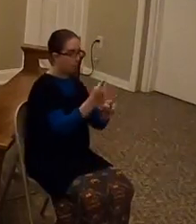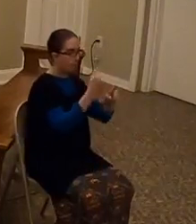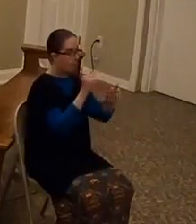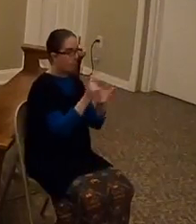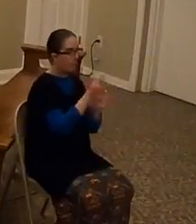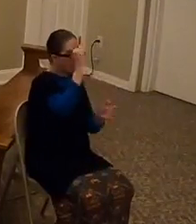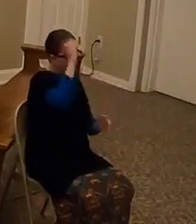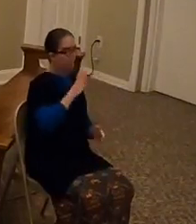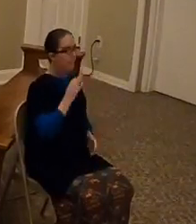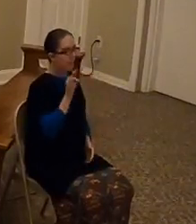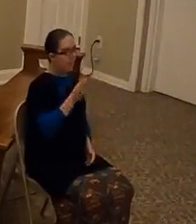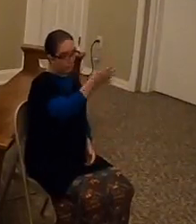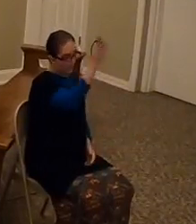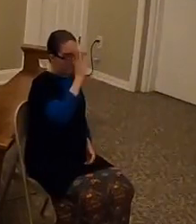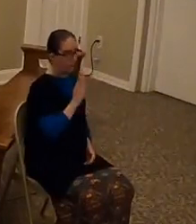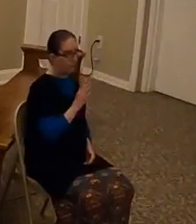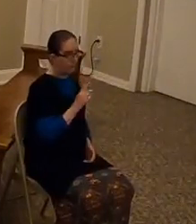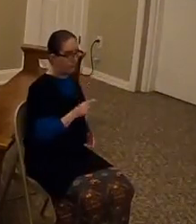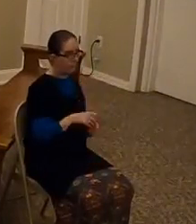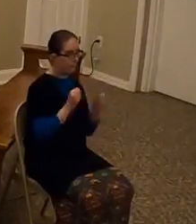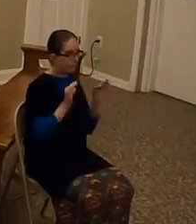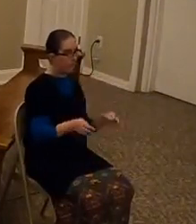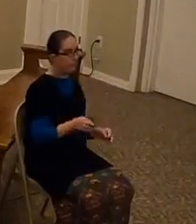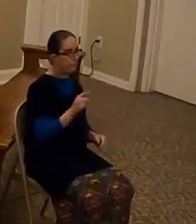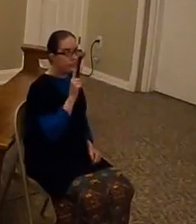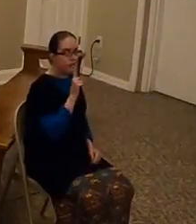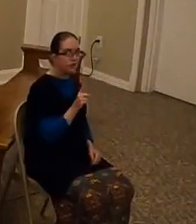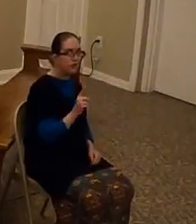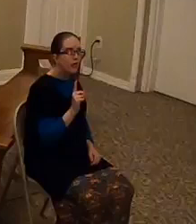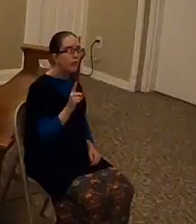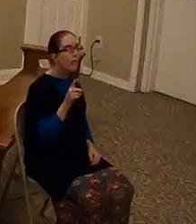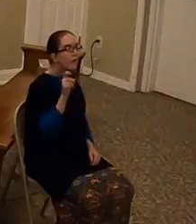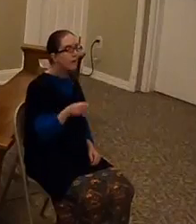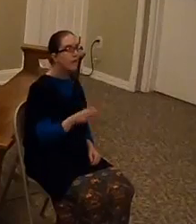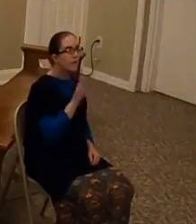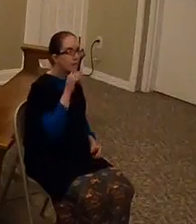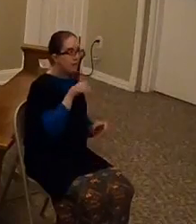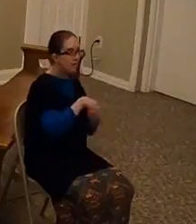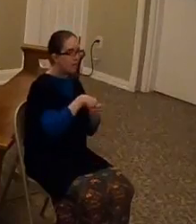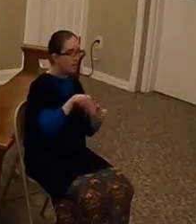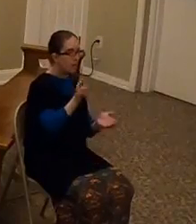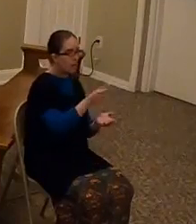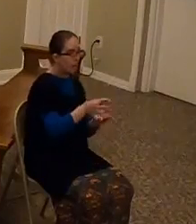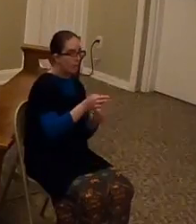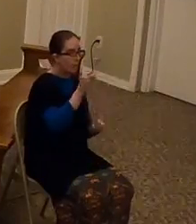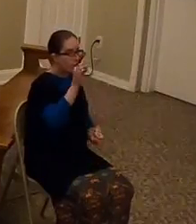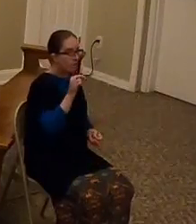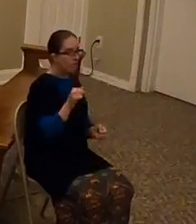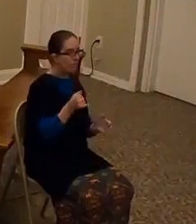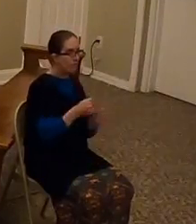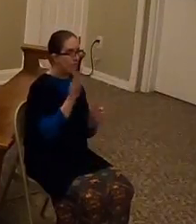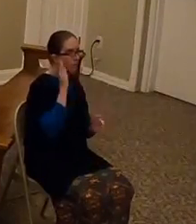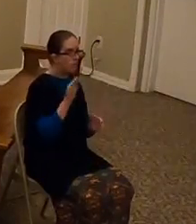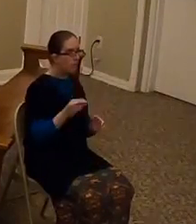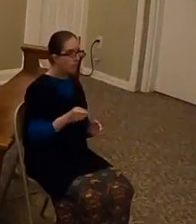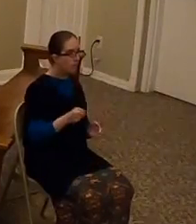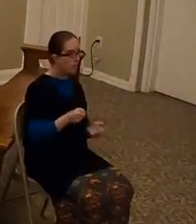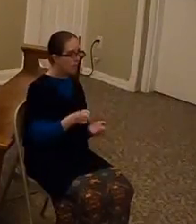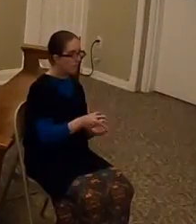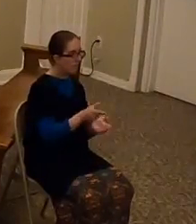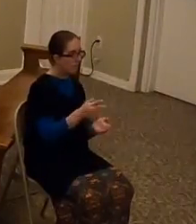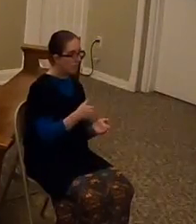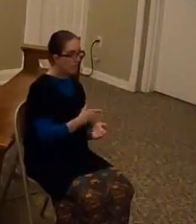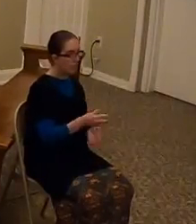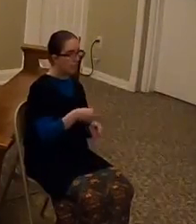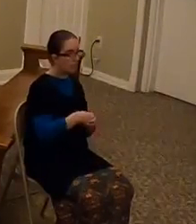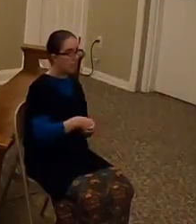man of God. And then if you are really where you should be in the Holy Ghost, you know what the Holy Ghost is going to do? It's going to kick out the things that